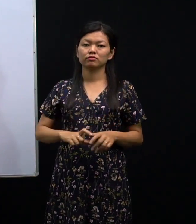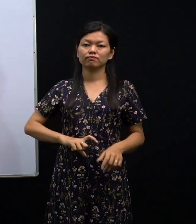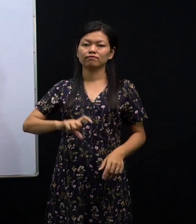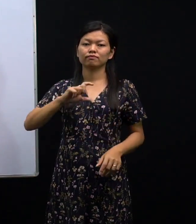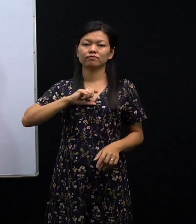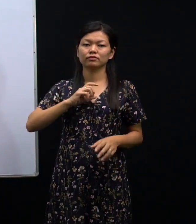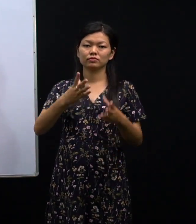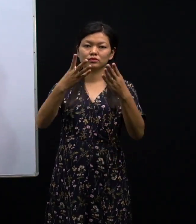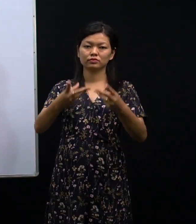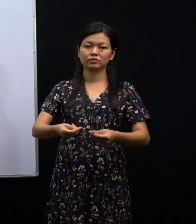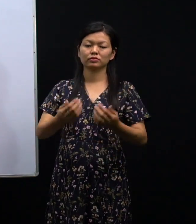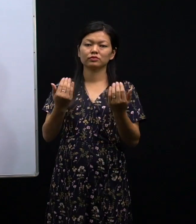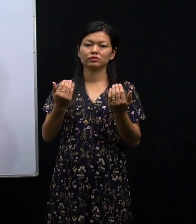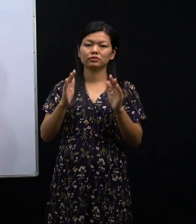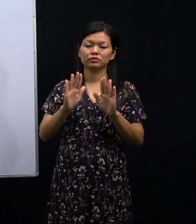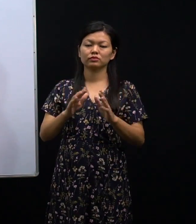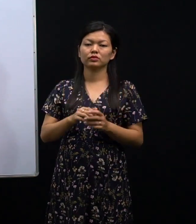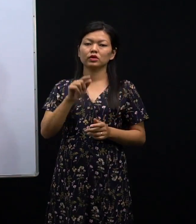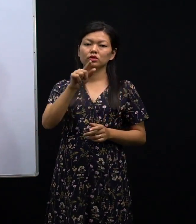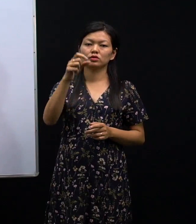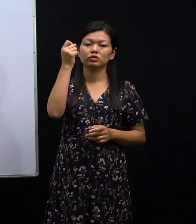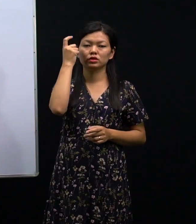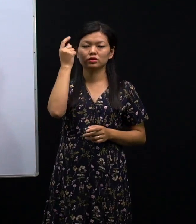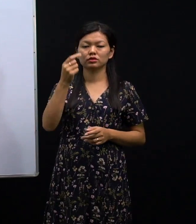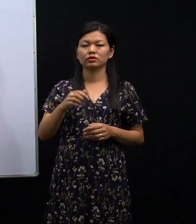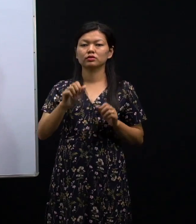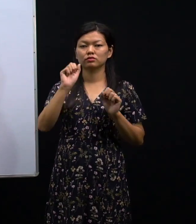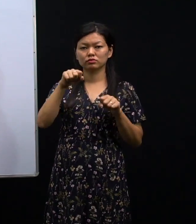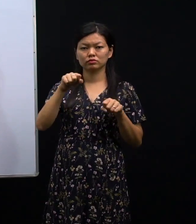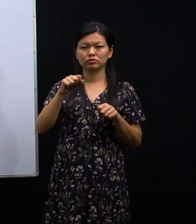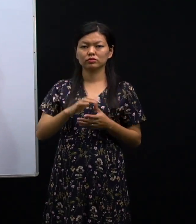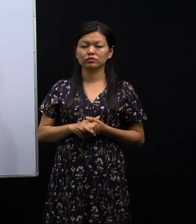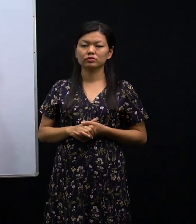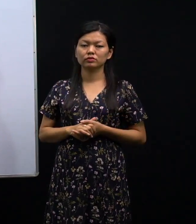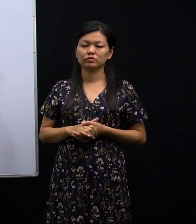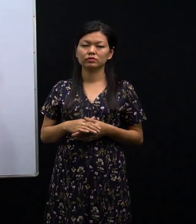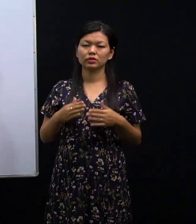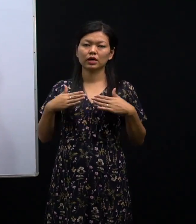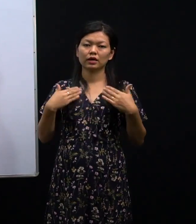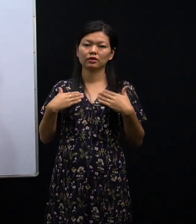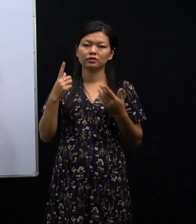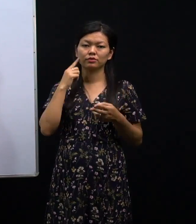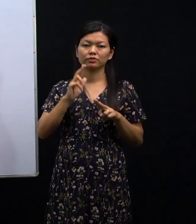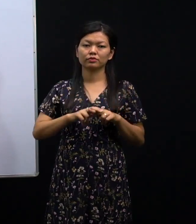confidently we can solve it and you can understand as well. Yes or no? I'll be happy if